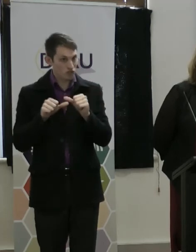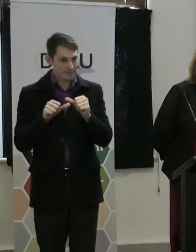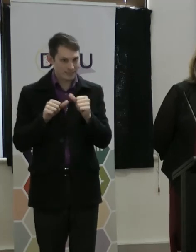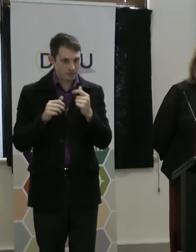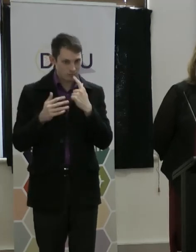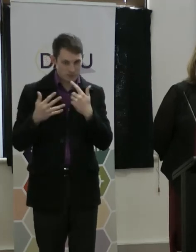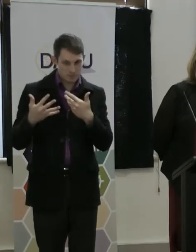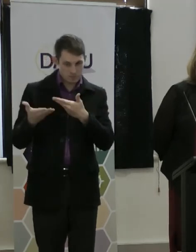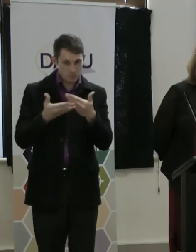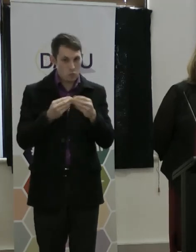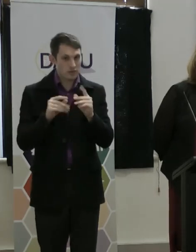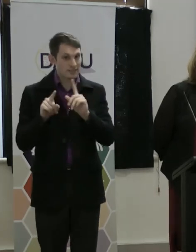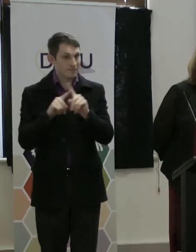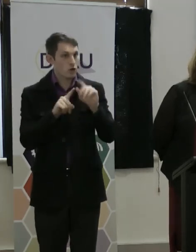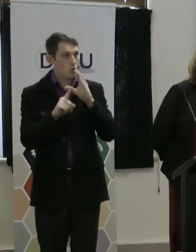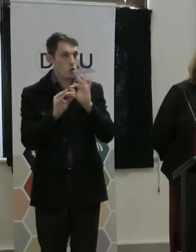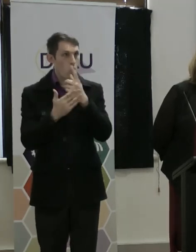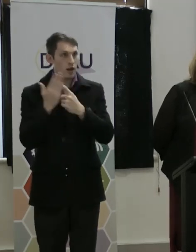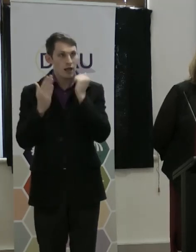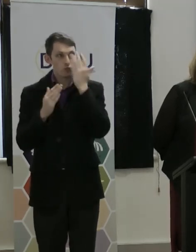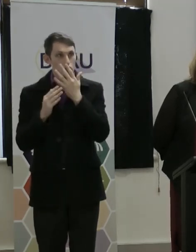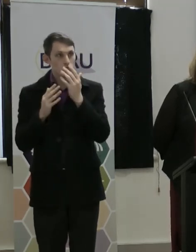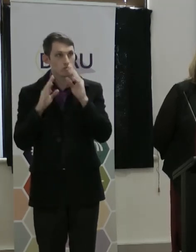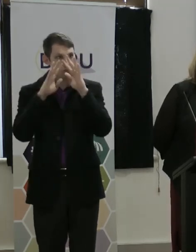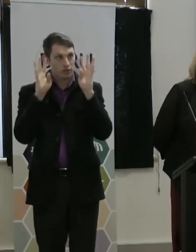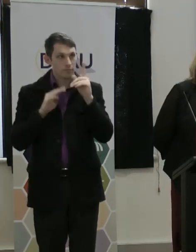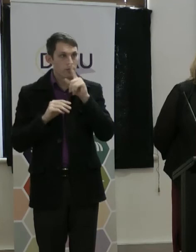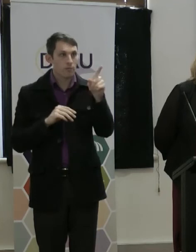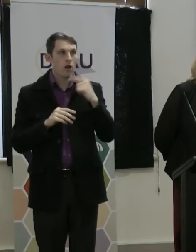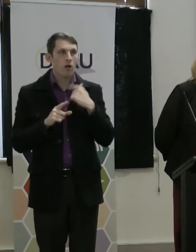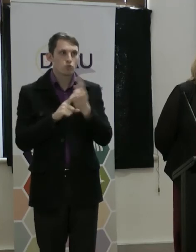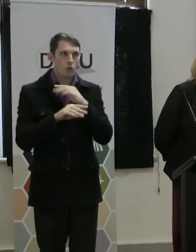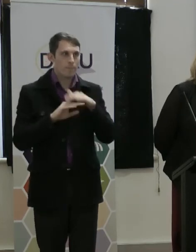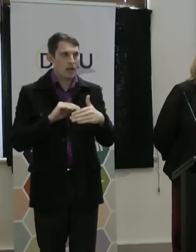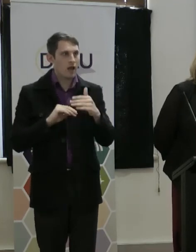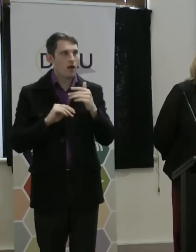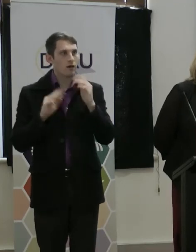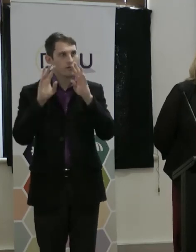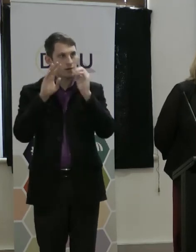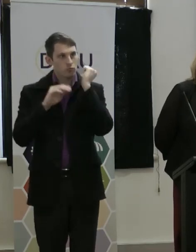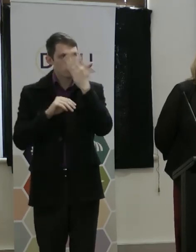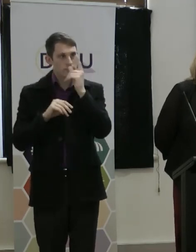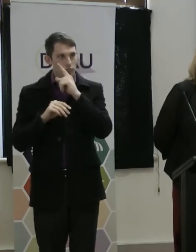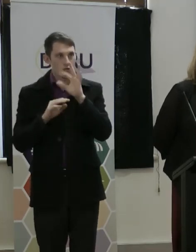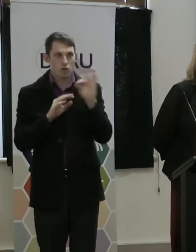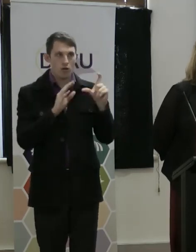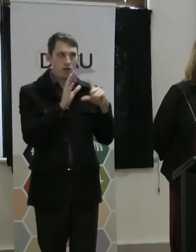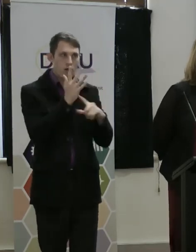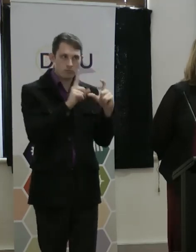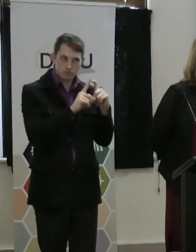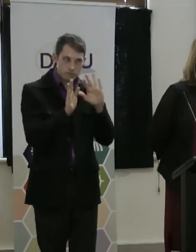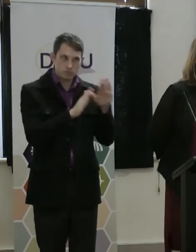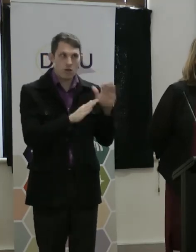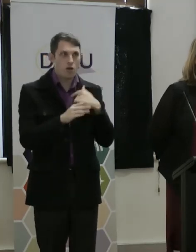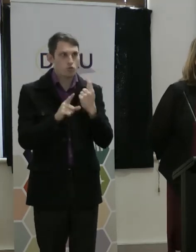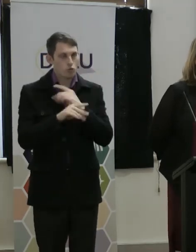of different cultures, not just the Aboriginal and Torres Strait Islander. And I'm talking about our First Nations people specifically, not Gold. I want you to talk